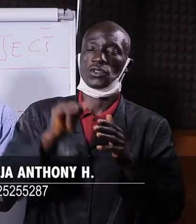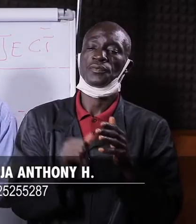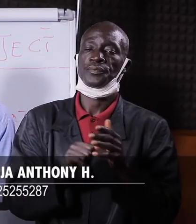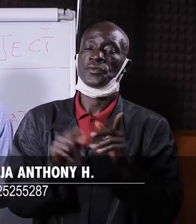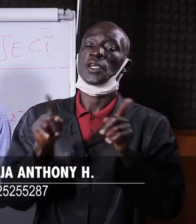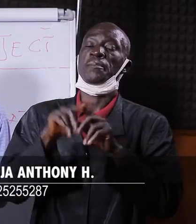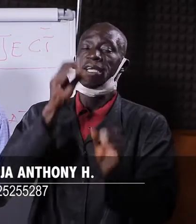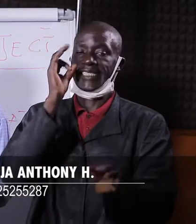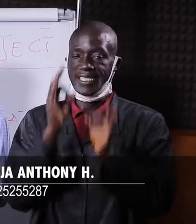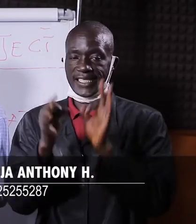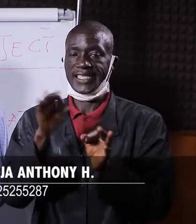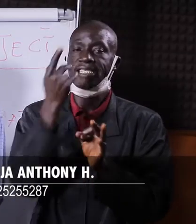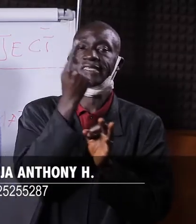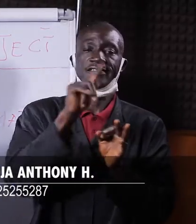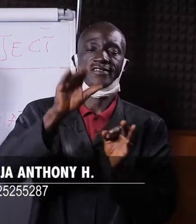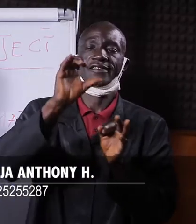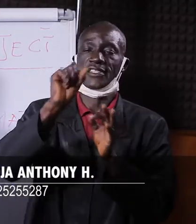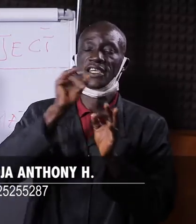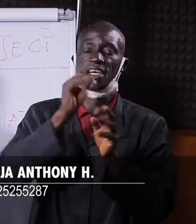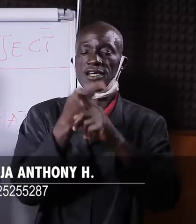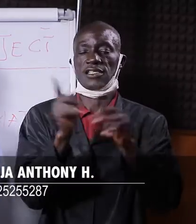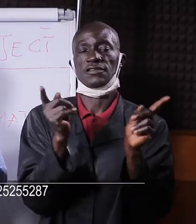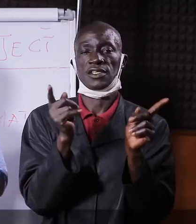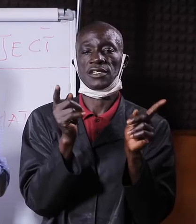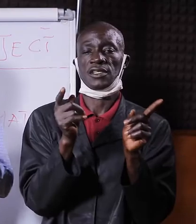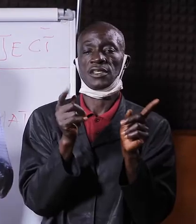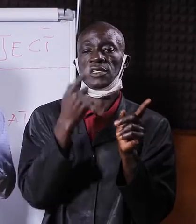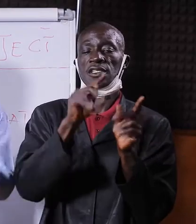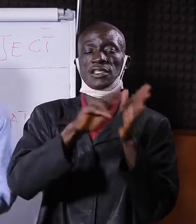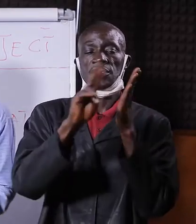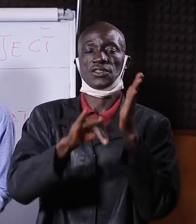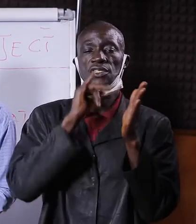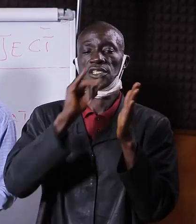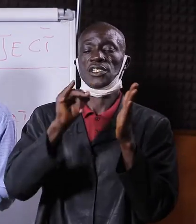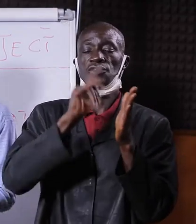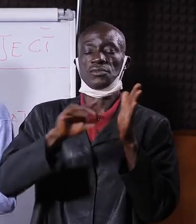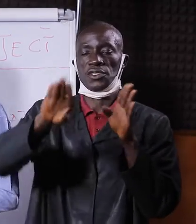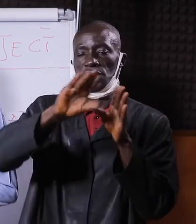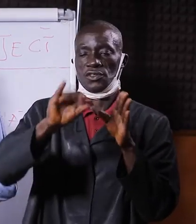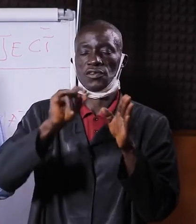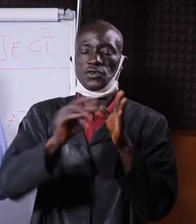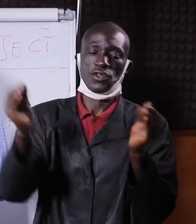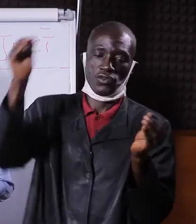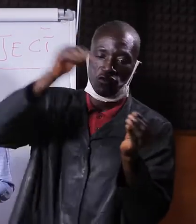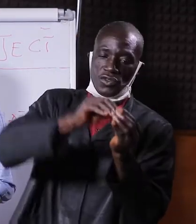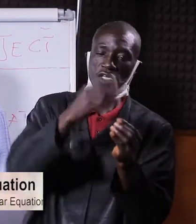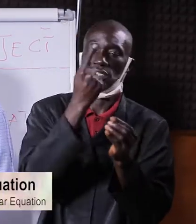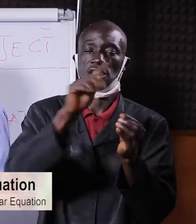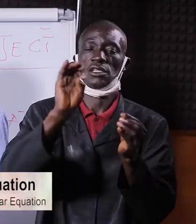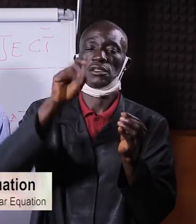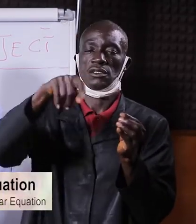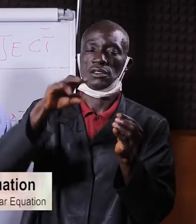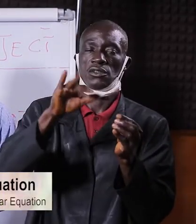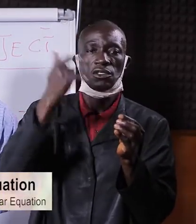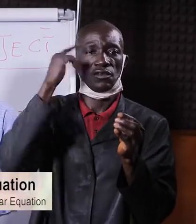But if the signs of the balancing terms are different, then the result will be the converse. That is, you are to add the equations.